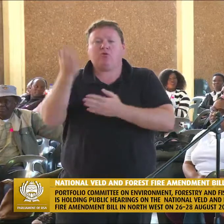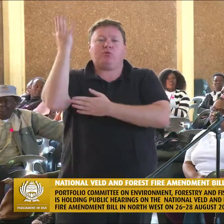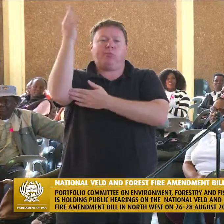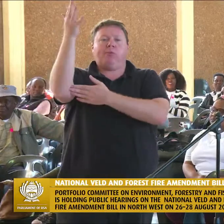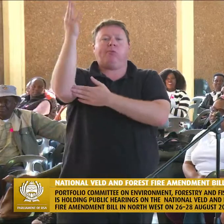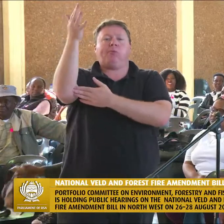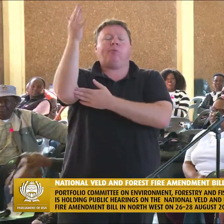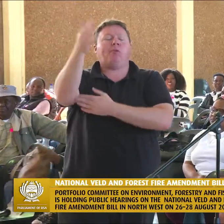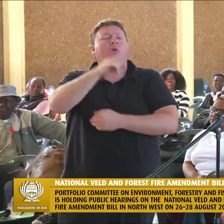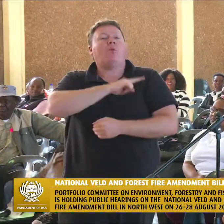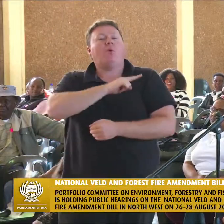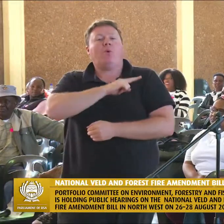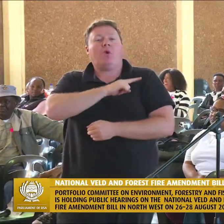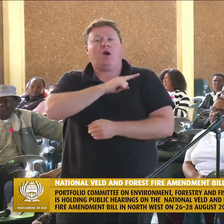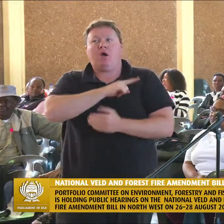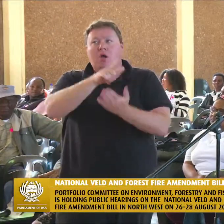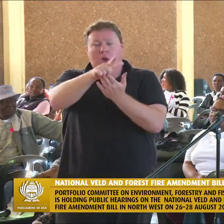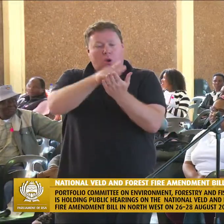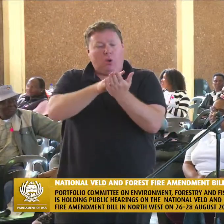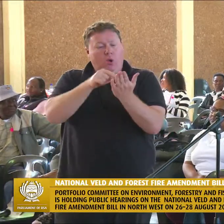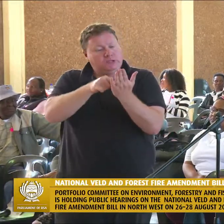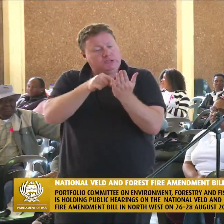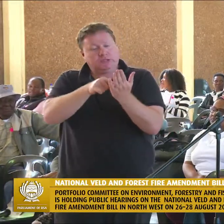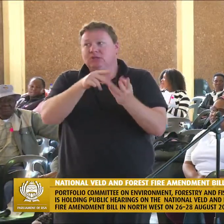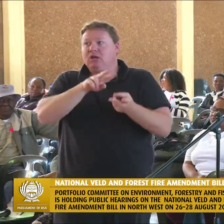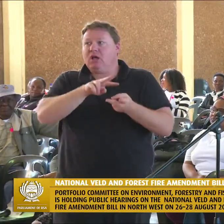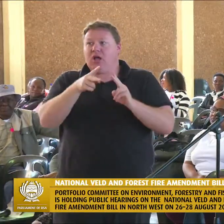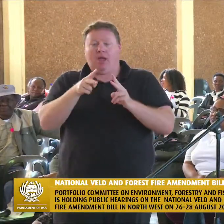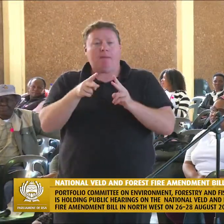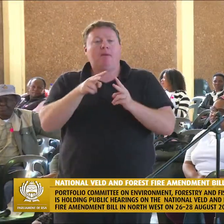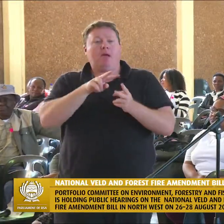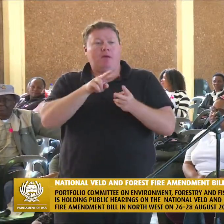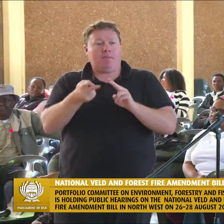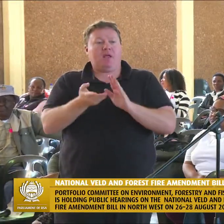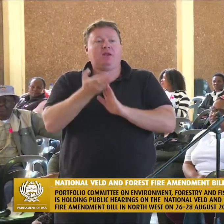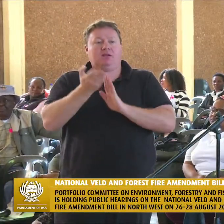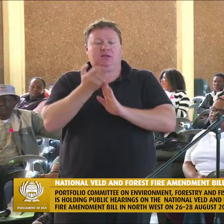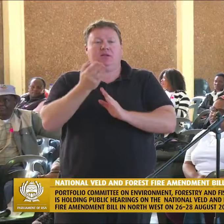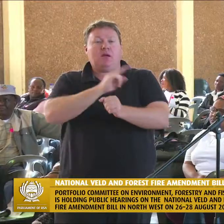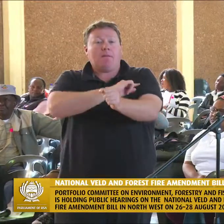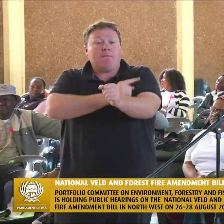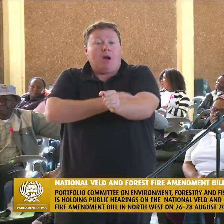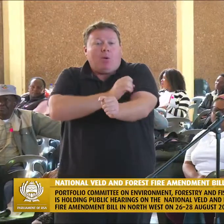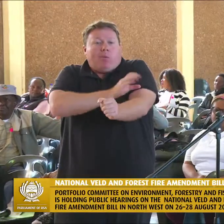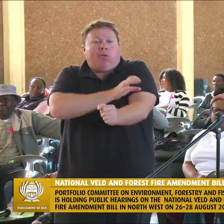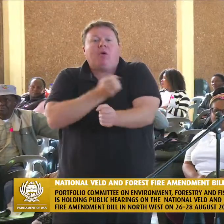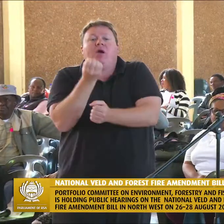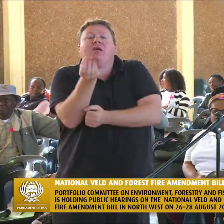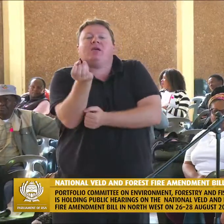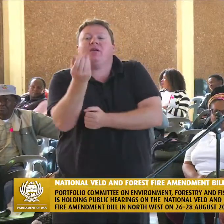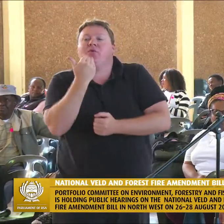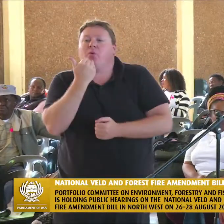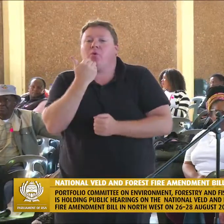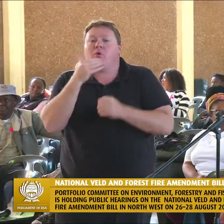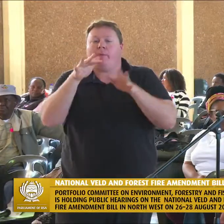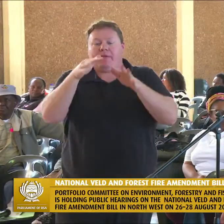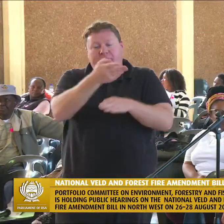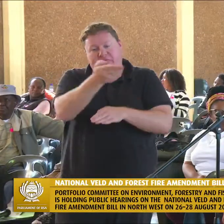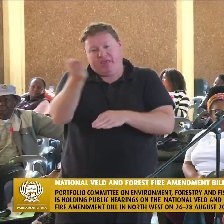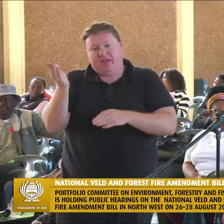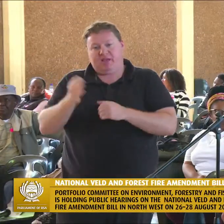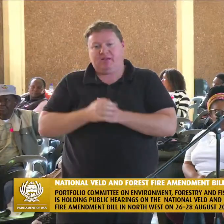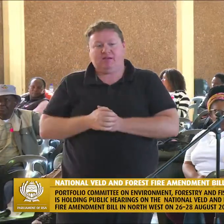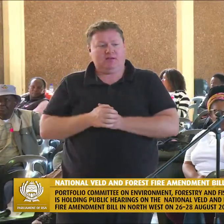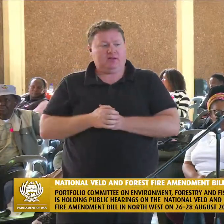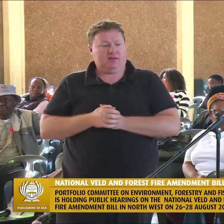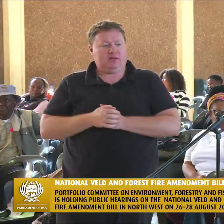so that this law should be amended and the power must come to the people the first point